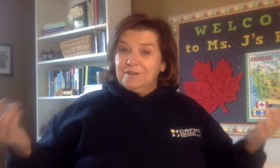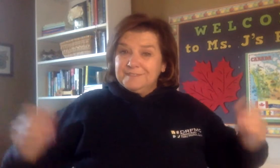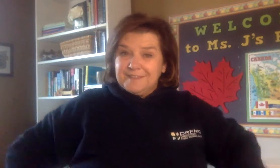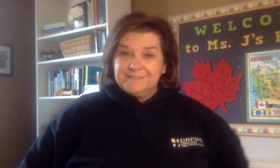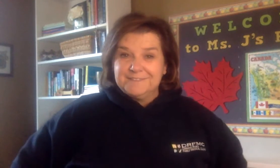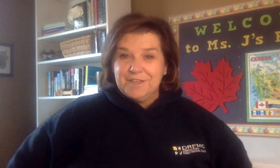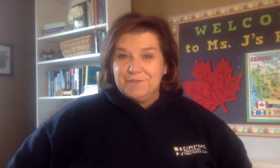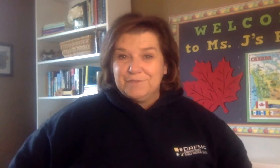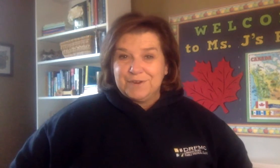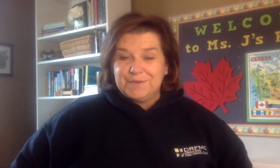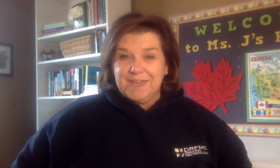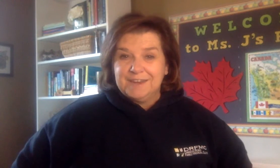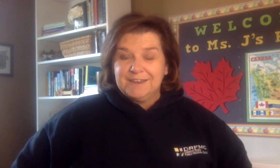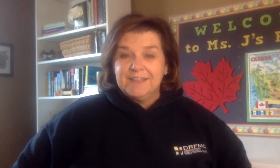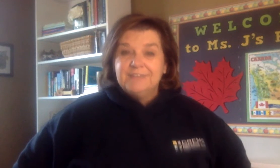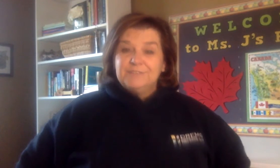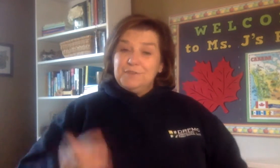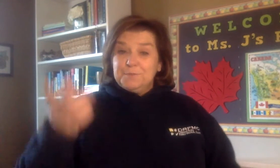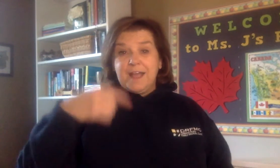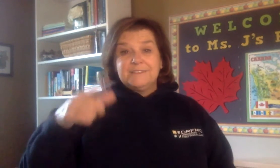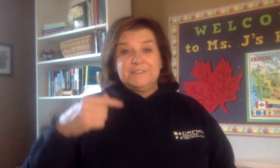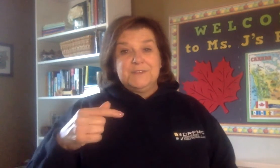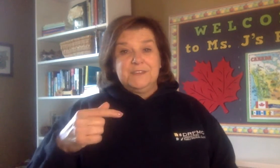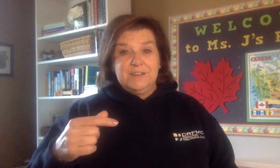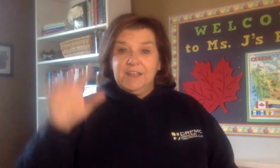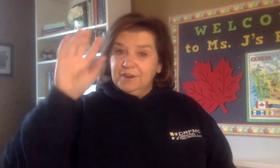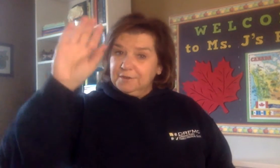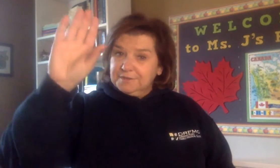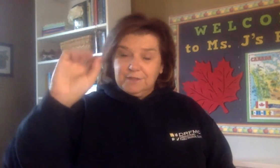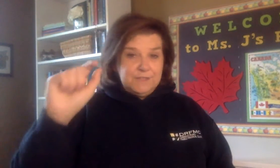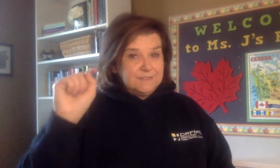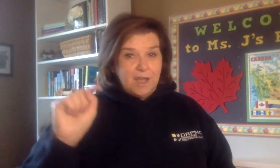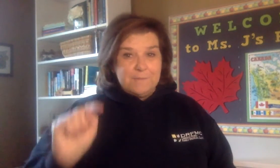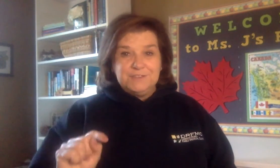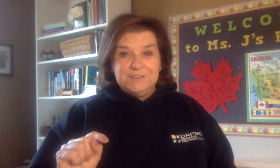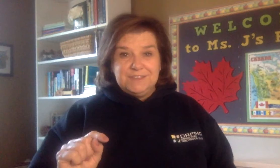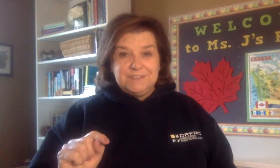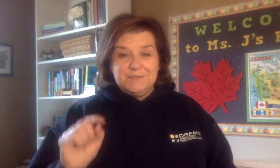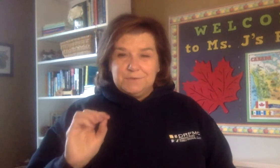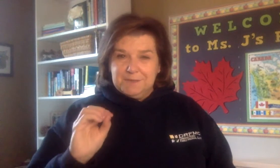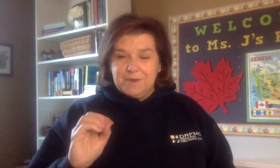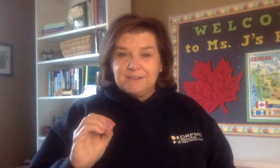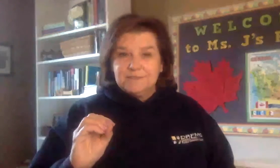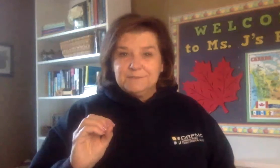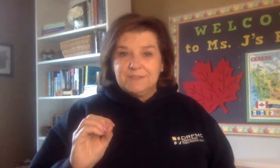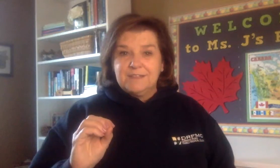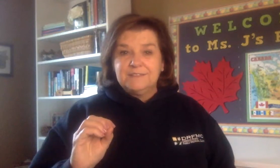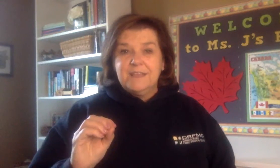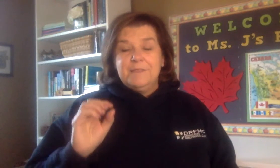the signs for O Canada. So if you practice doing it on here, go slowly, stop as you need to, and really practice those signs. The